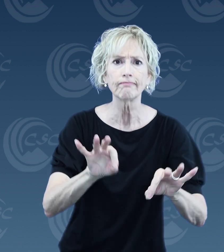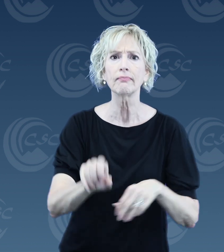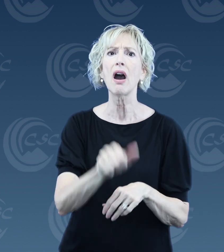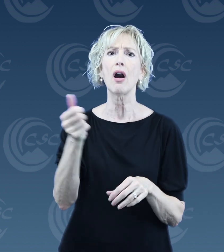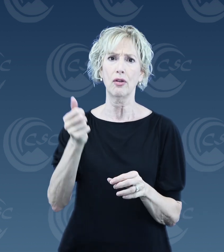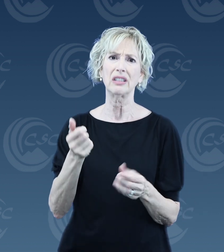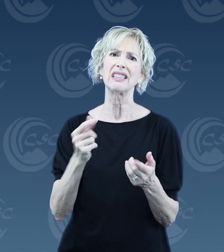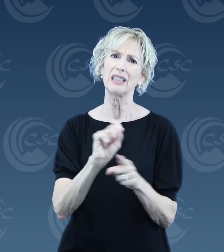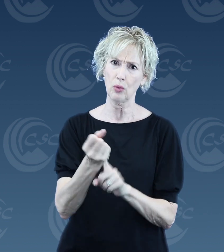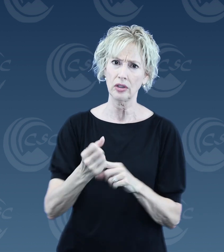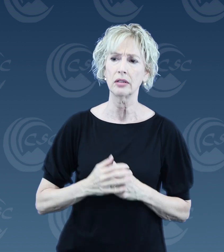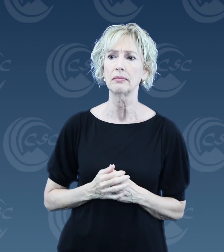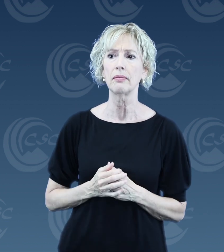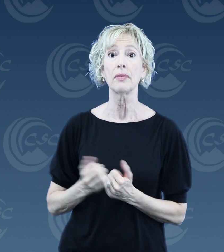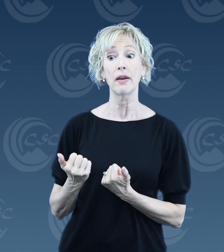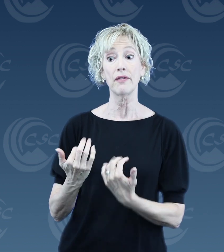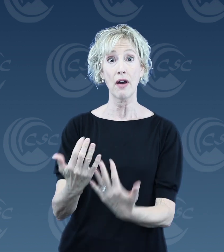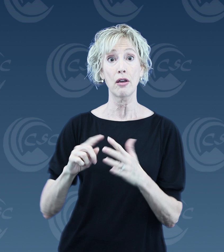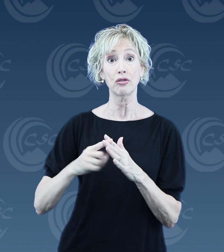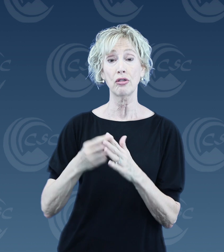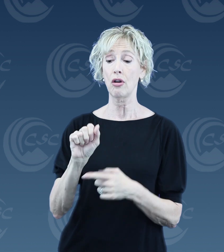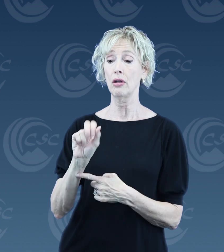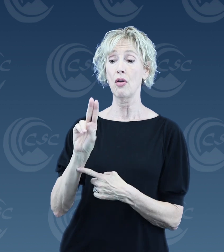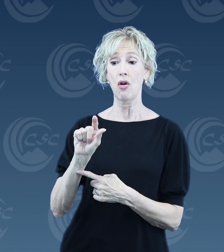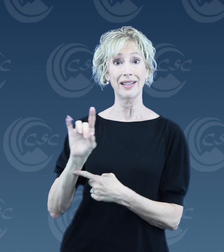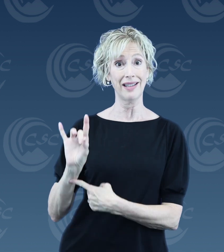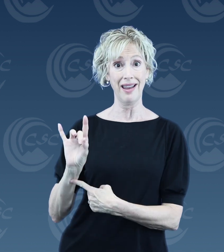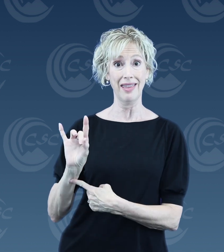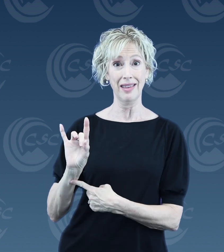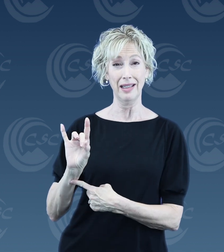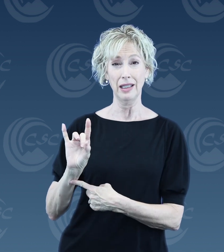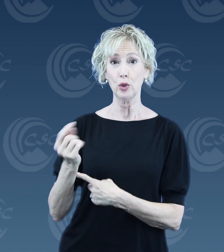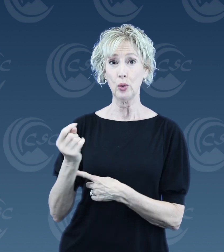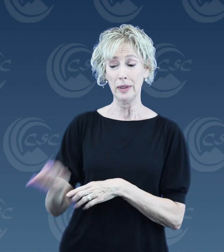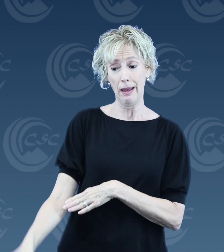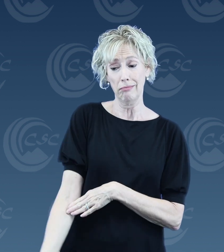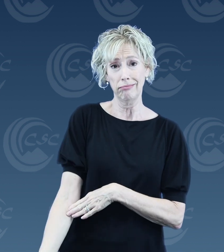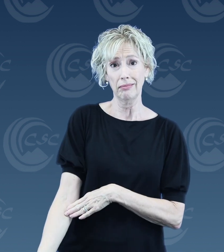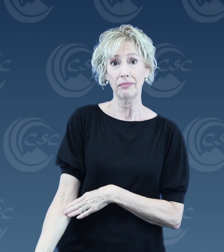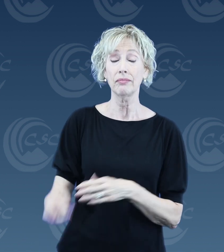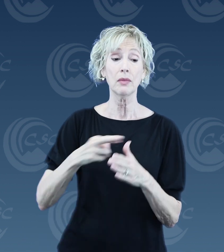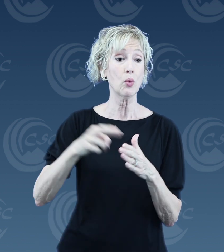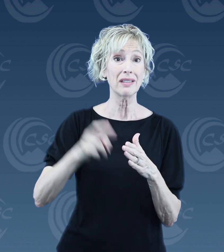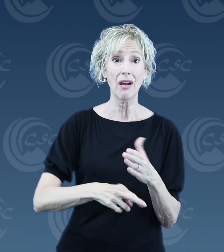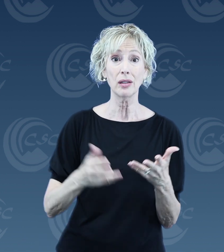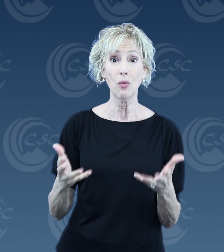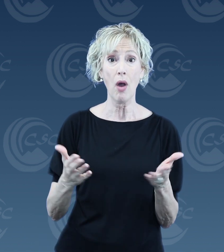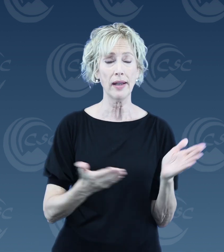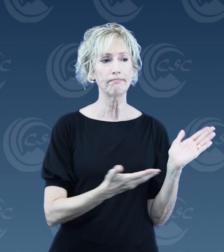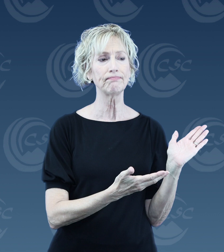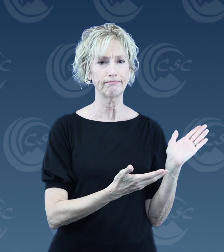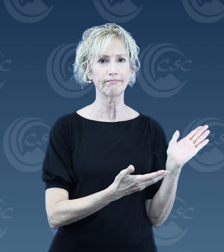tragedies. Now, this fire began on the 8th, late on Tuesday, and what the result was